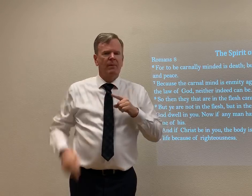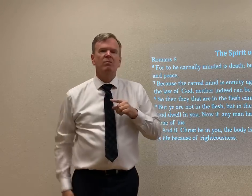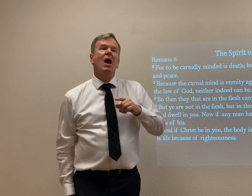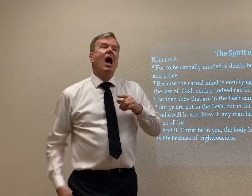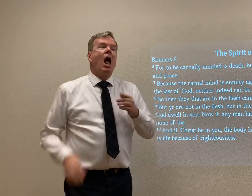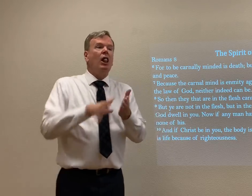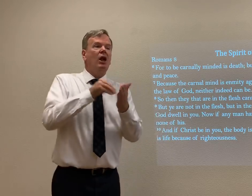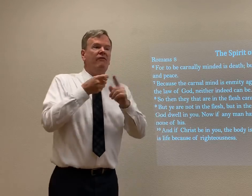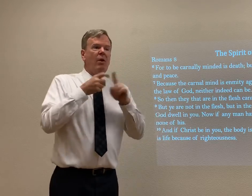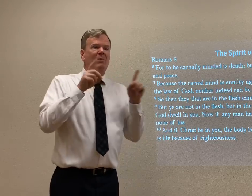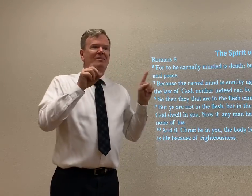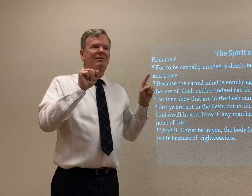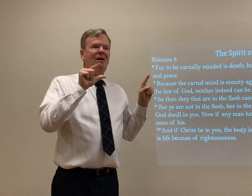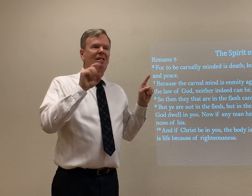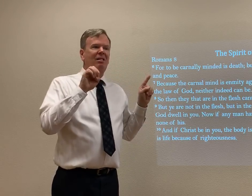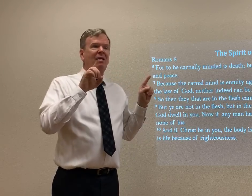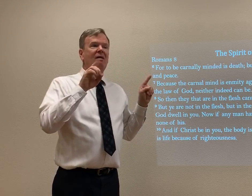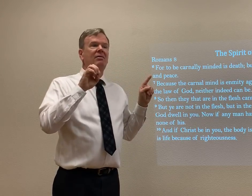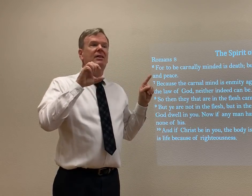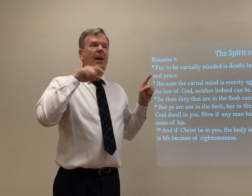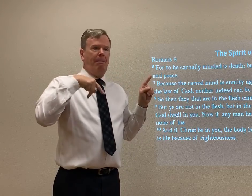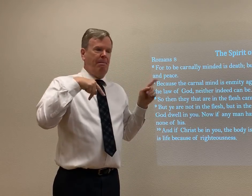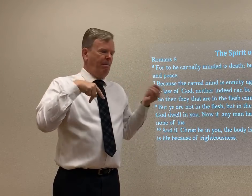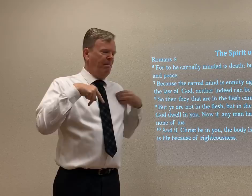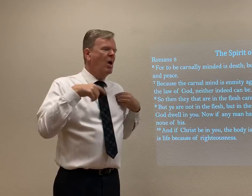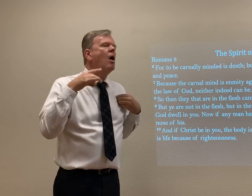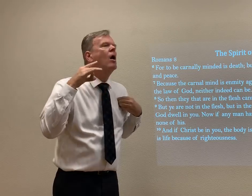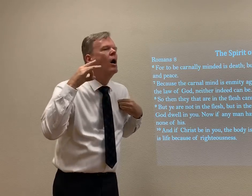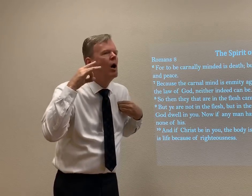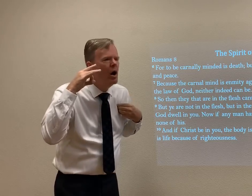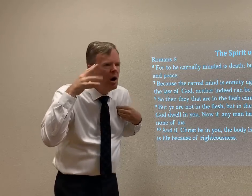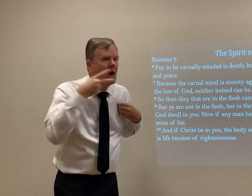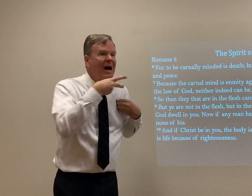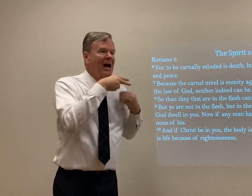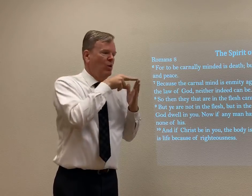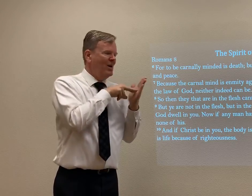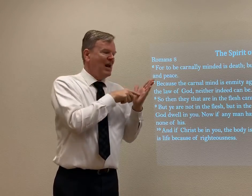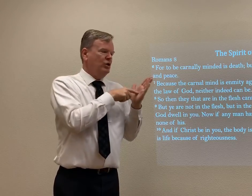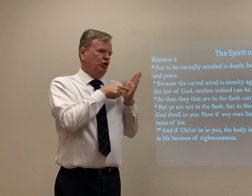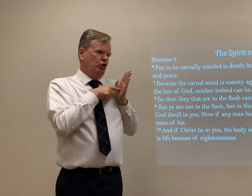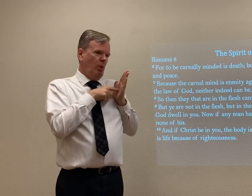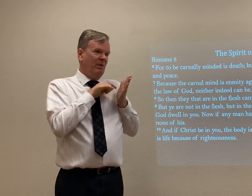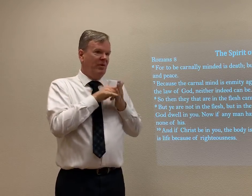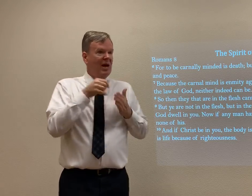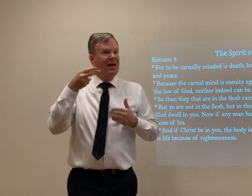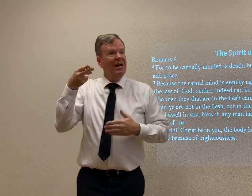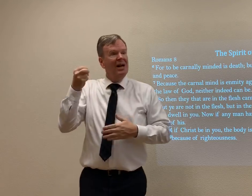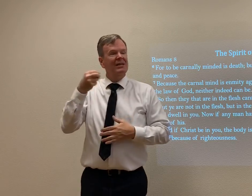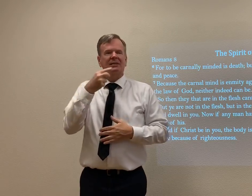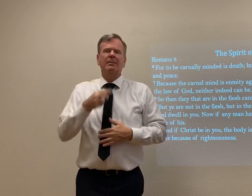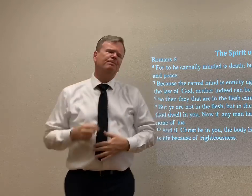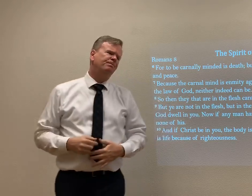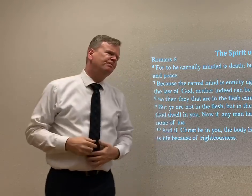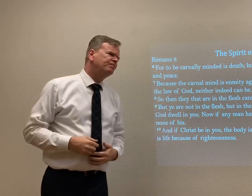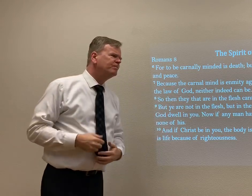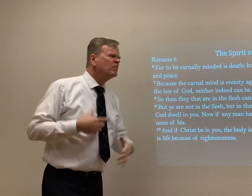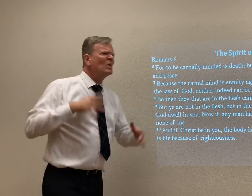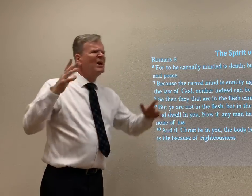successful. And I actually learned this from Brother Dale Delp. He shared this with me, and he read this article and showed it to me. And this man, very